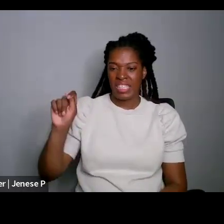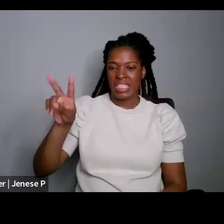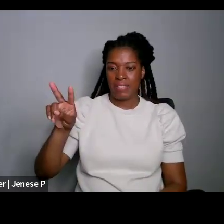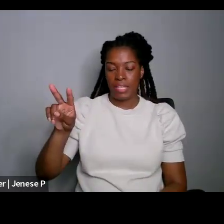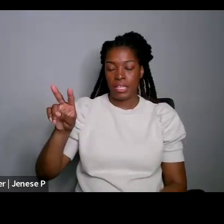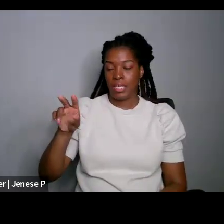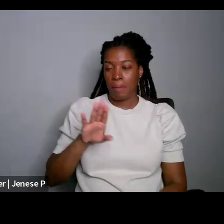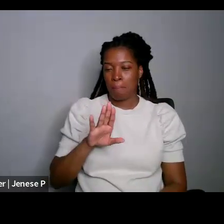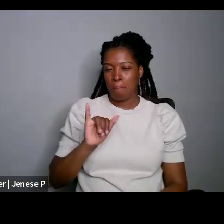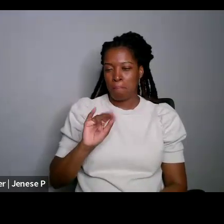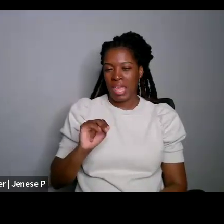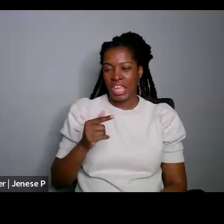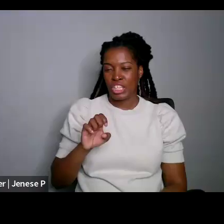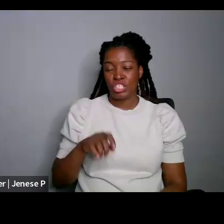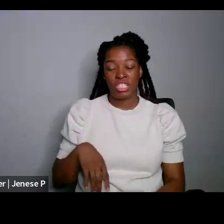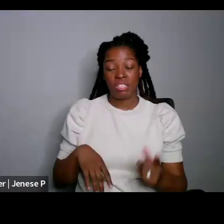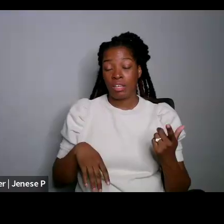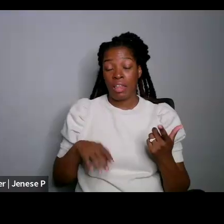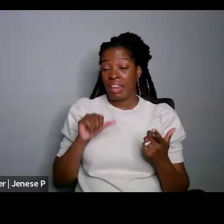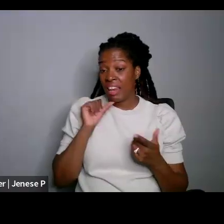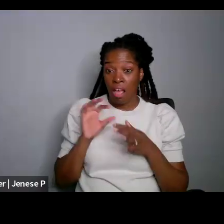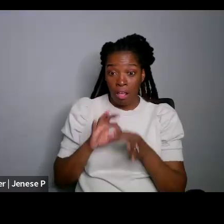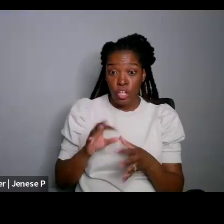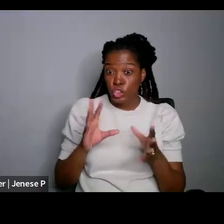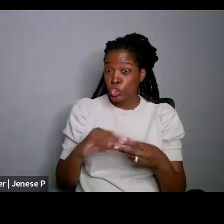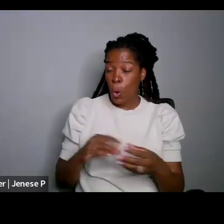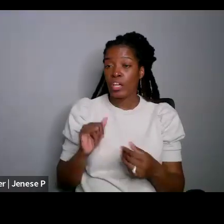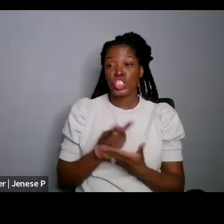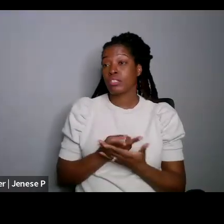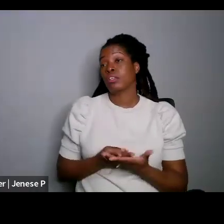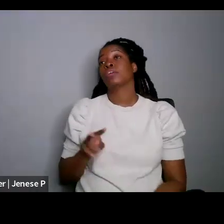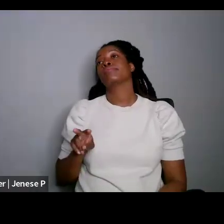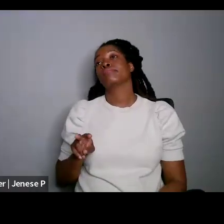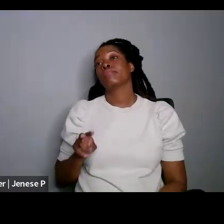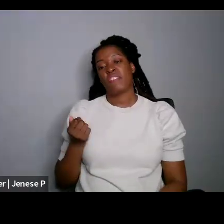and garbagey, lay down, watch it for a few minutes. That's perfect.